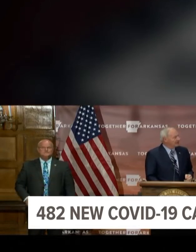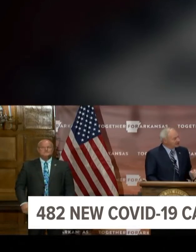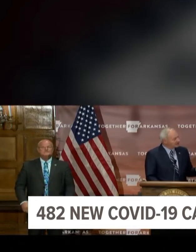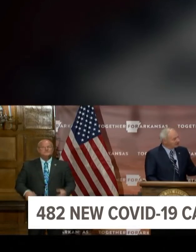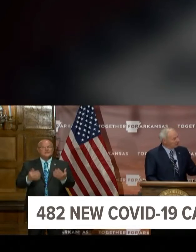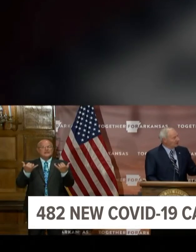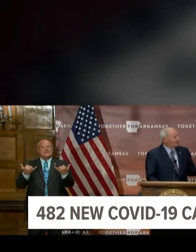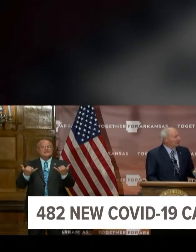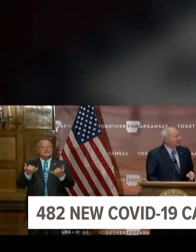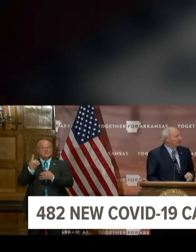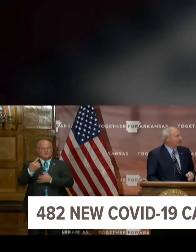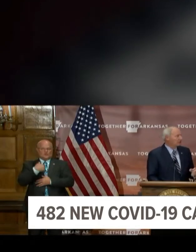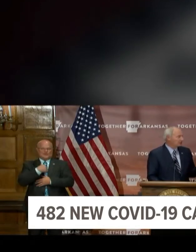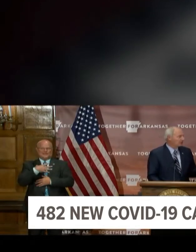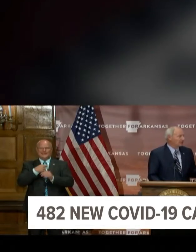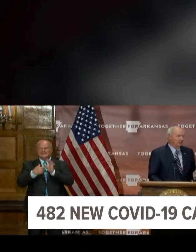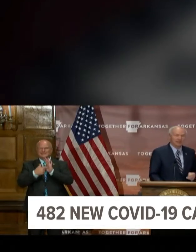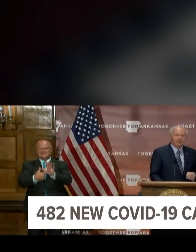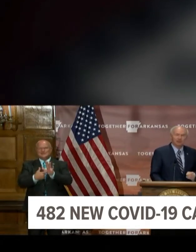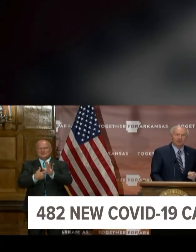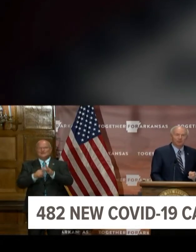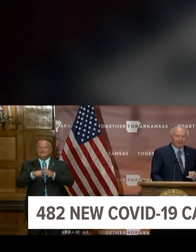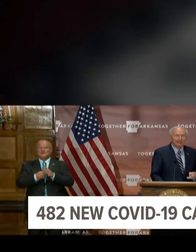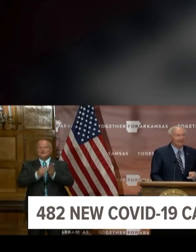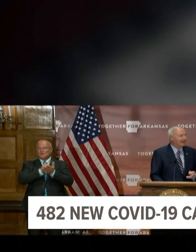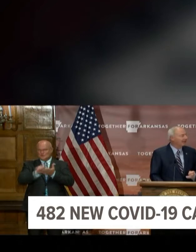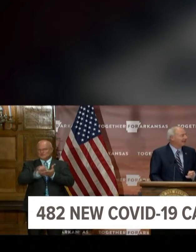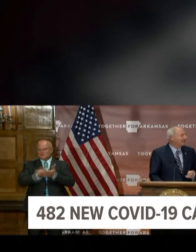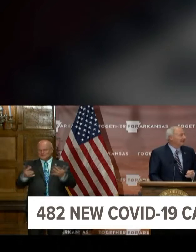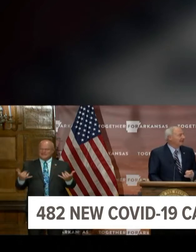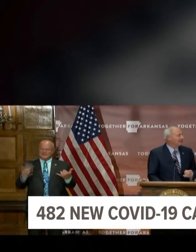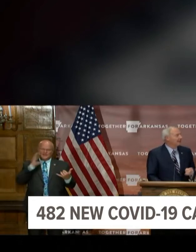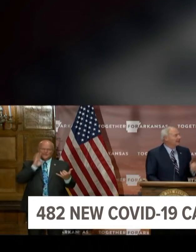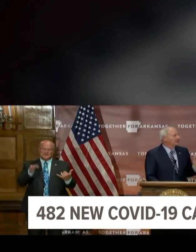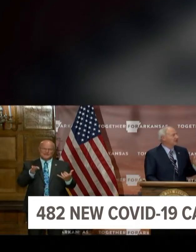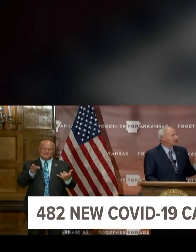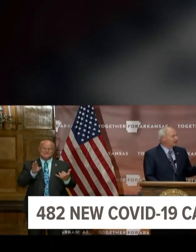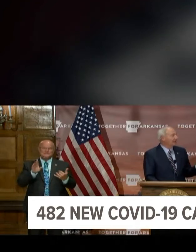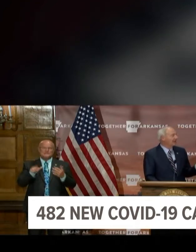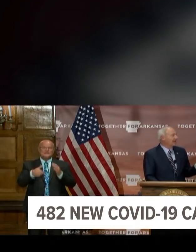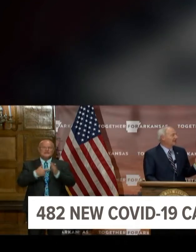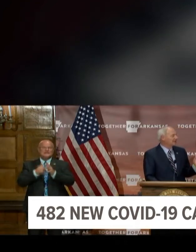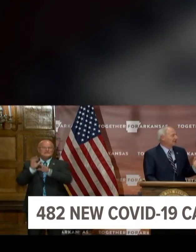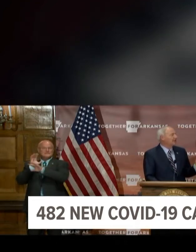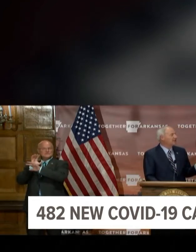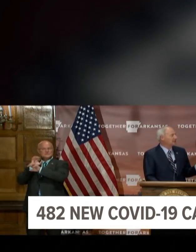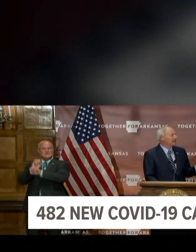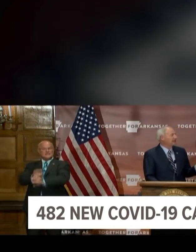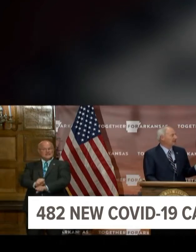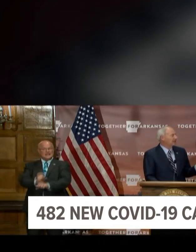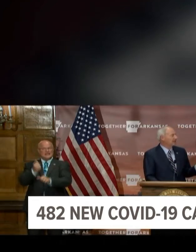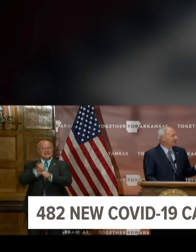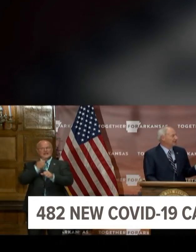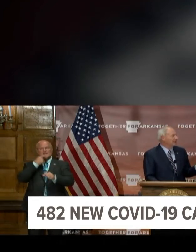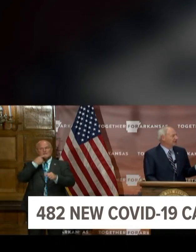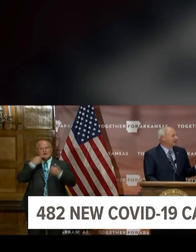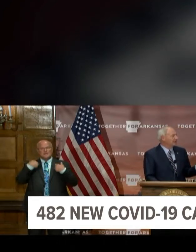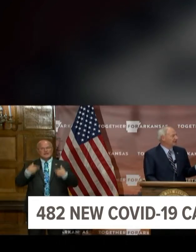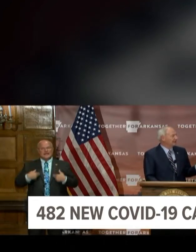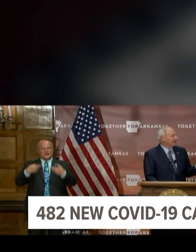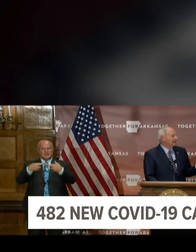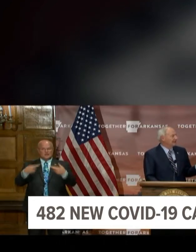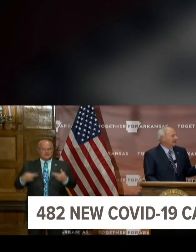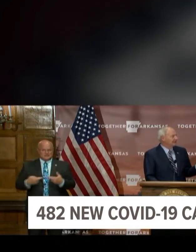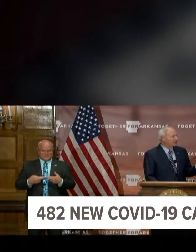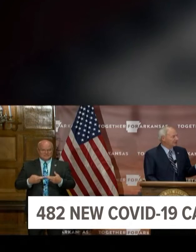And this is the one we like to show. We'll start doing this once a week now. But this is a trend line for each of the public health